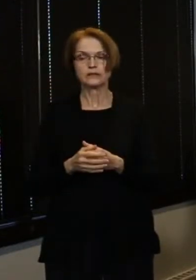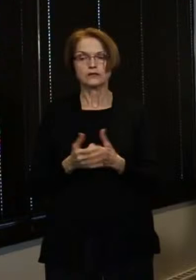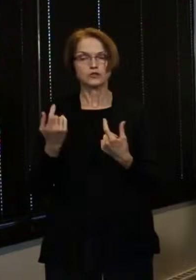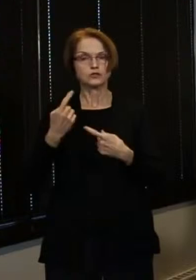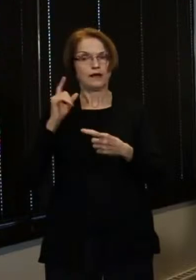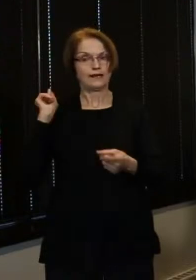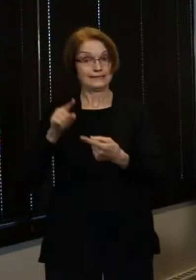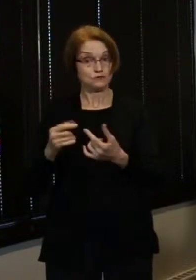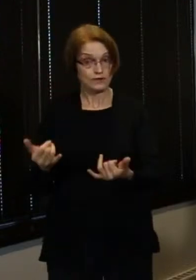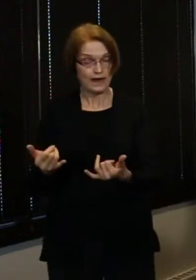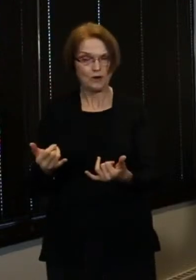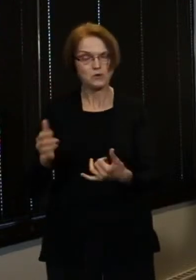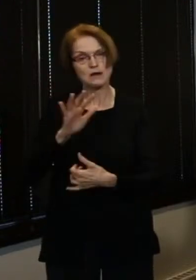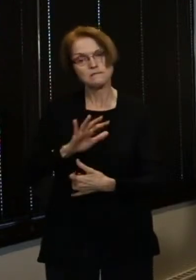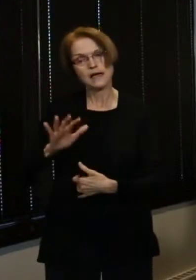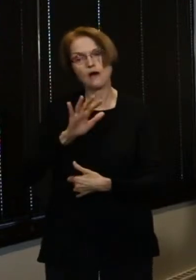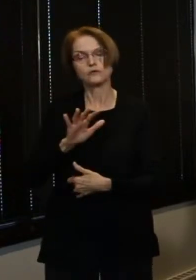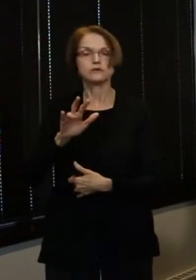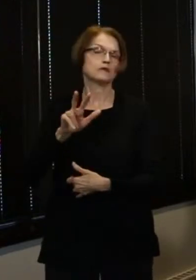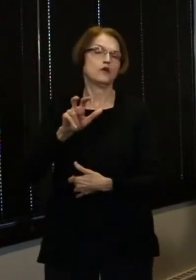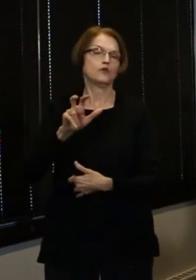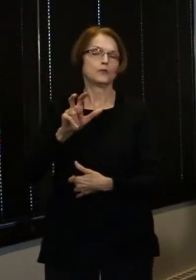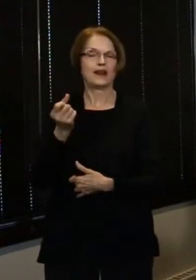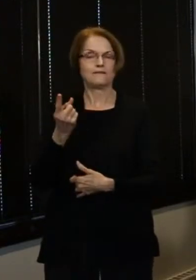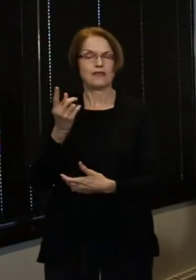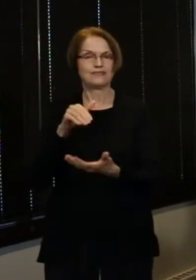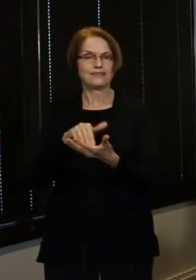have administered around